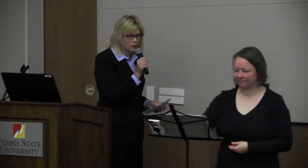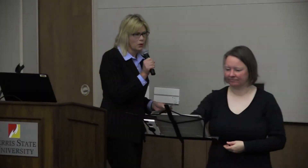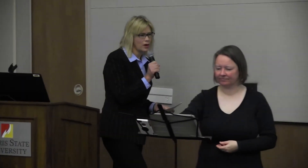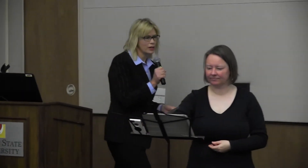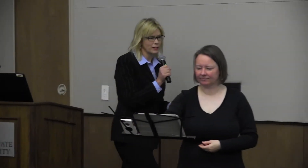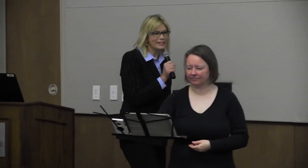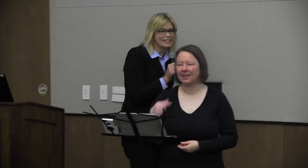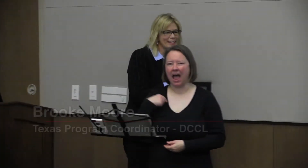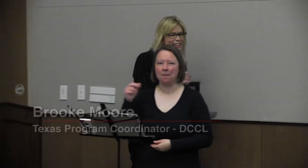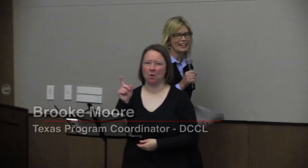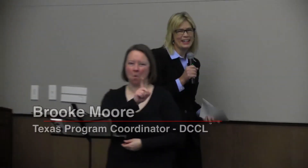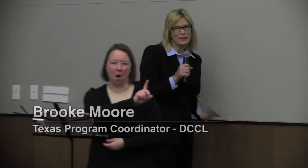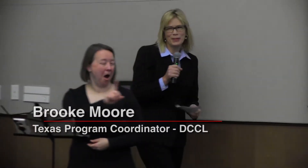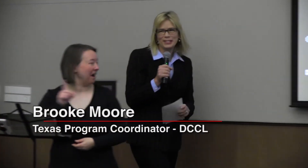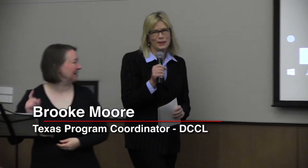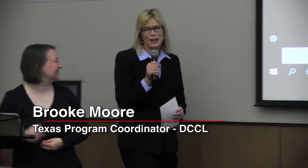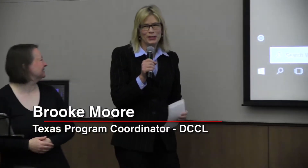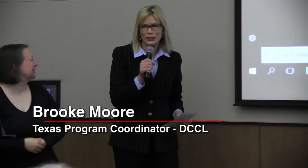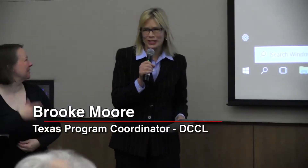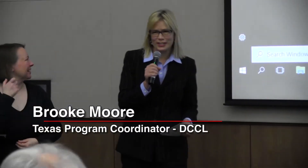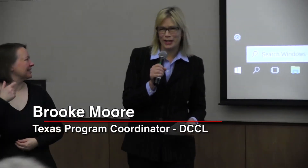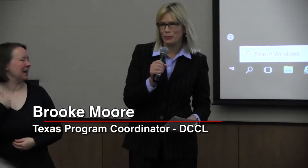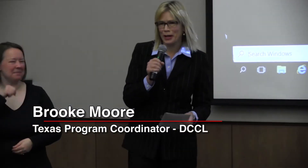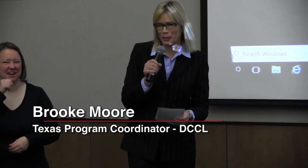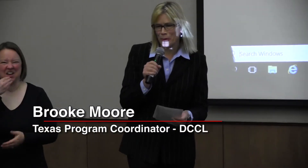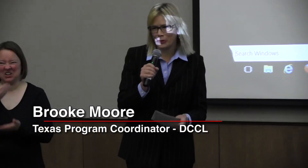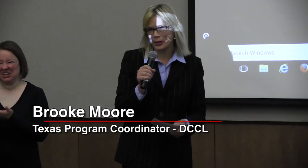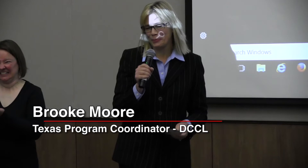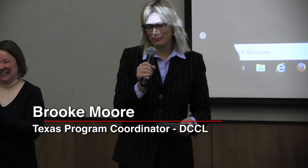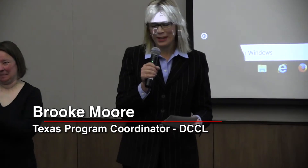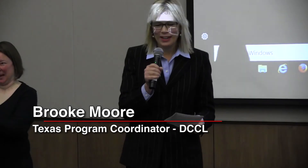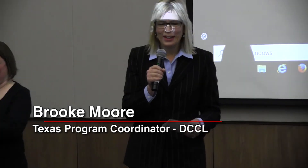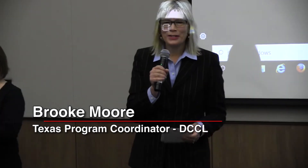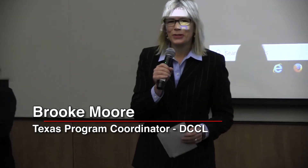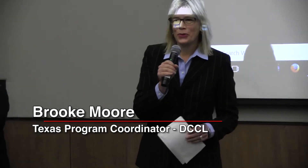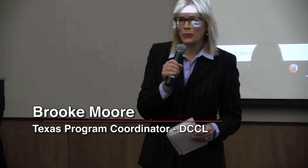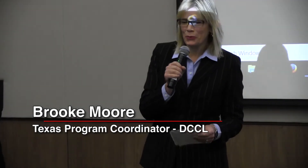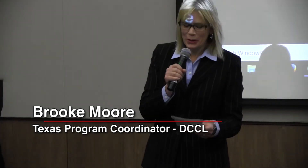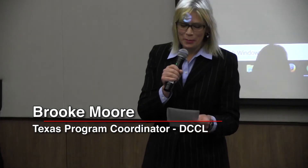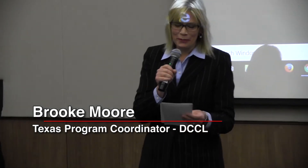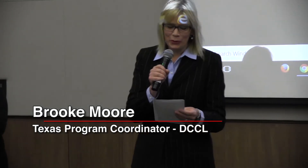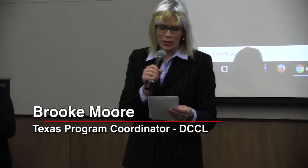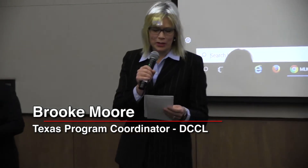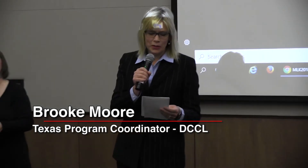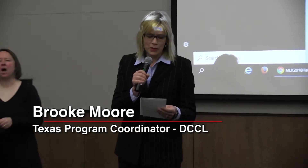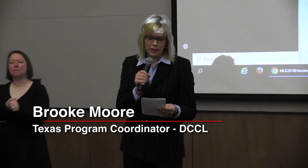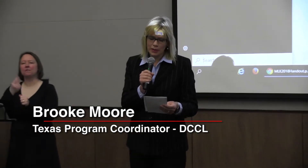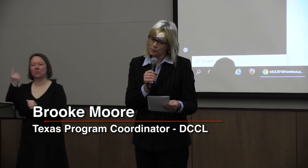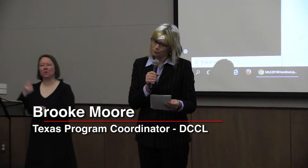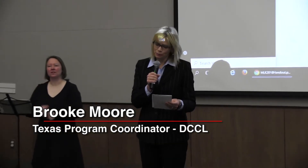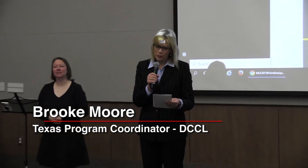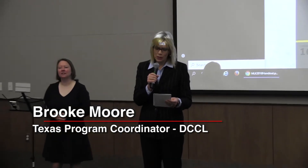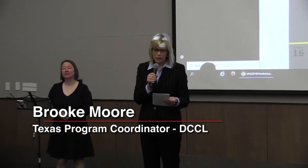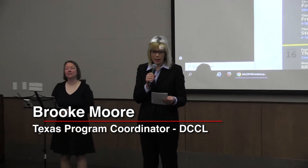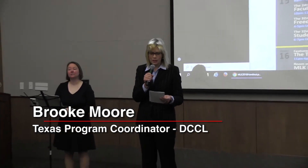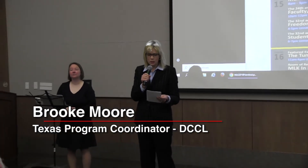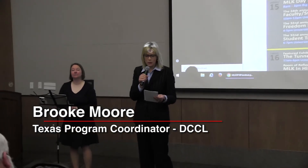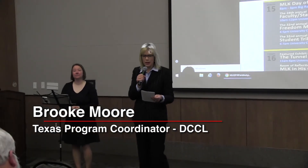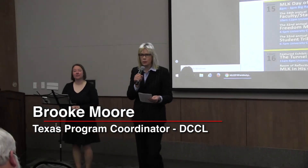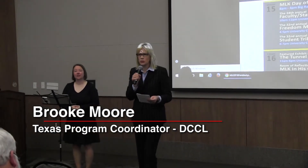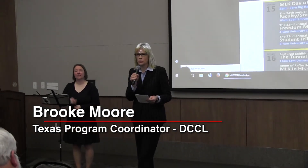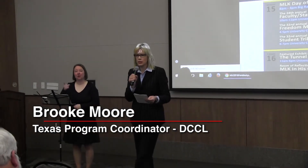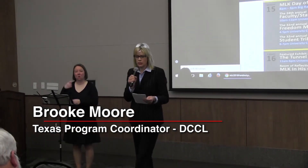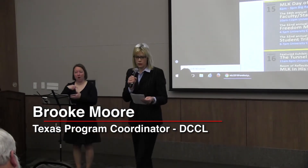I'm gonna walk because I'm not good at standing behind the podium. So welcome everyone. The